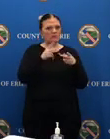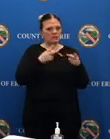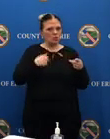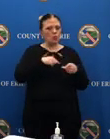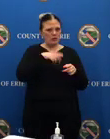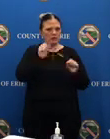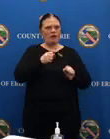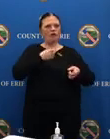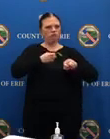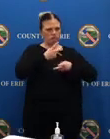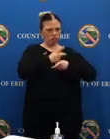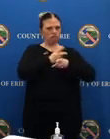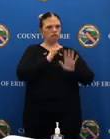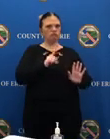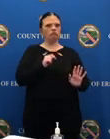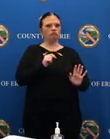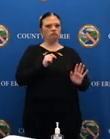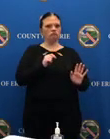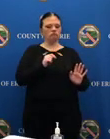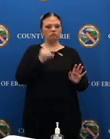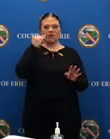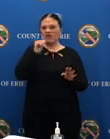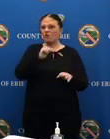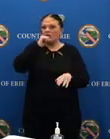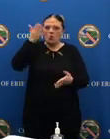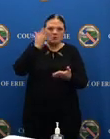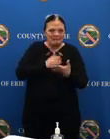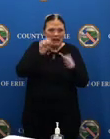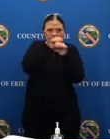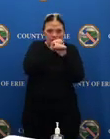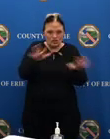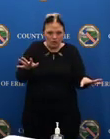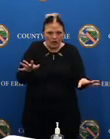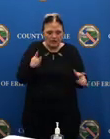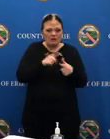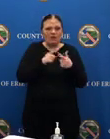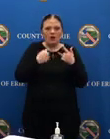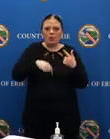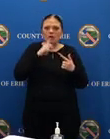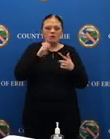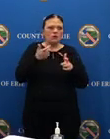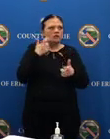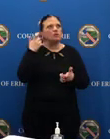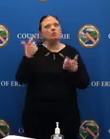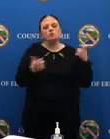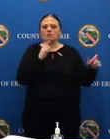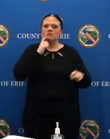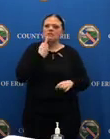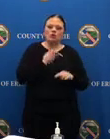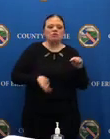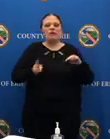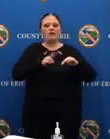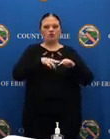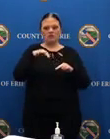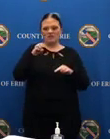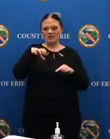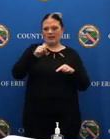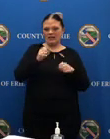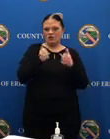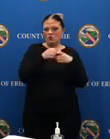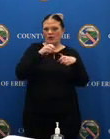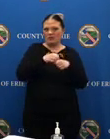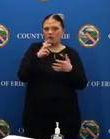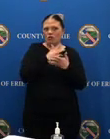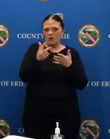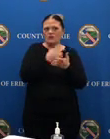handle it. If we do not stop the spread of the coronaviruses, we are going to have a tremendous increase of cases within the next 3